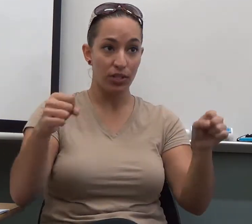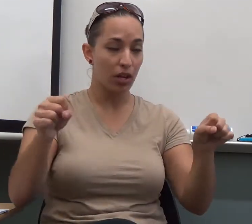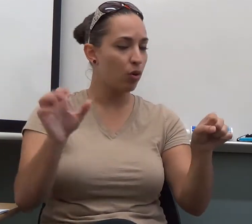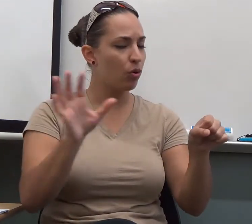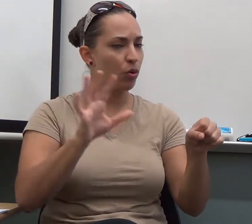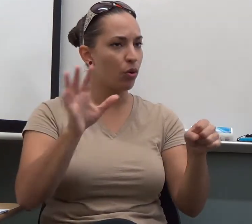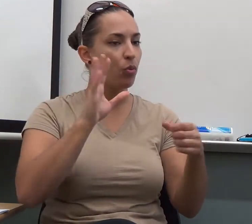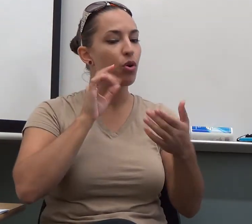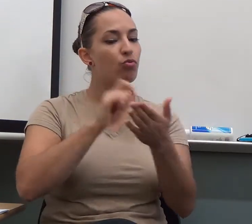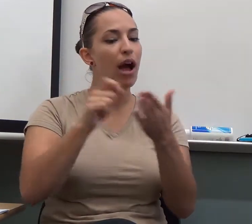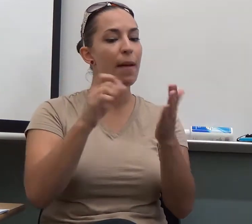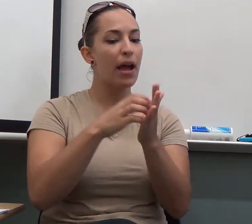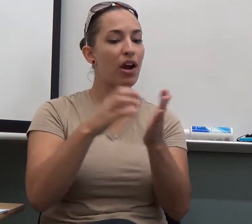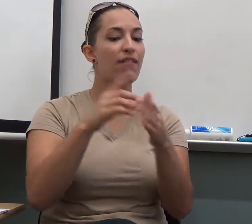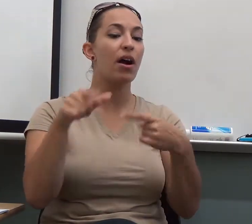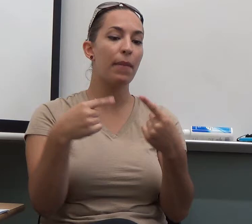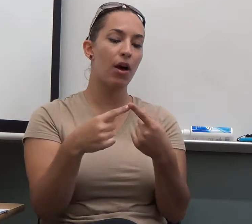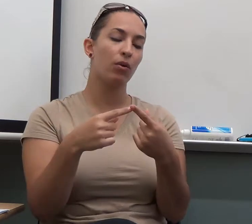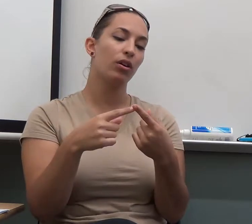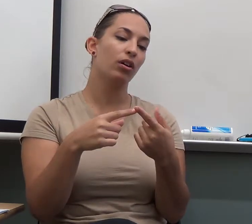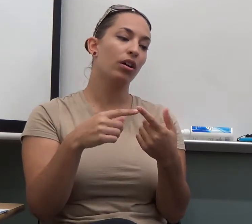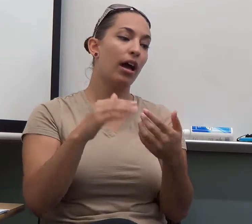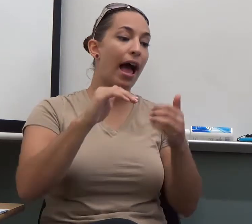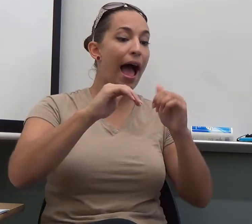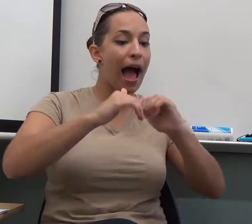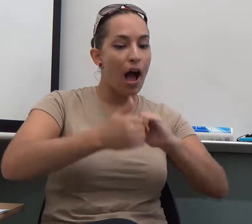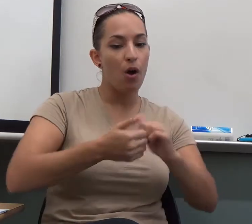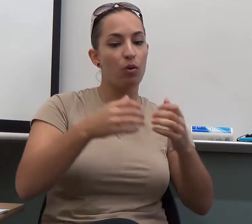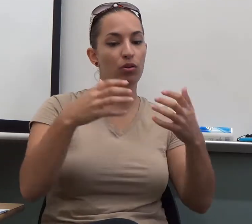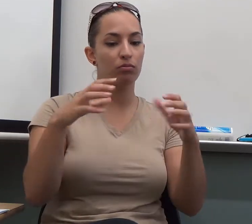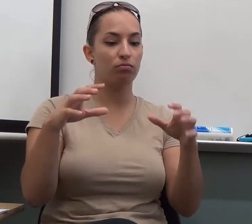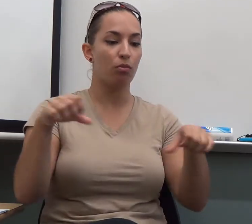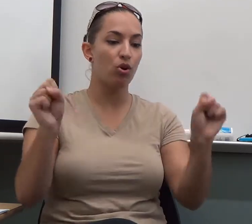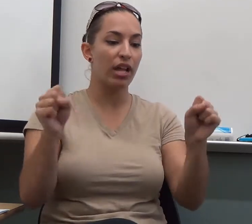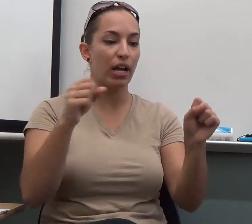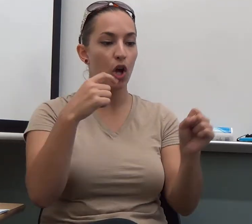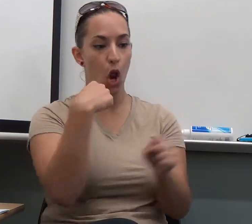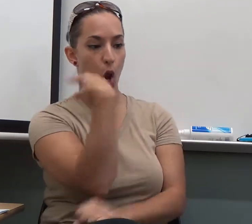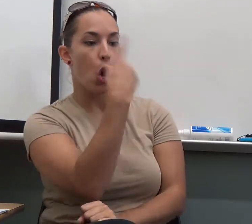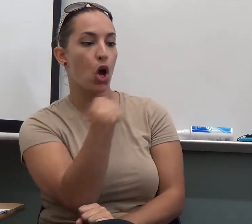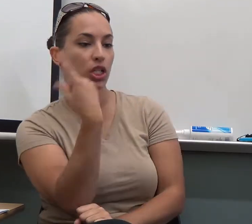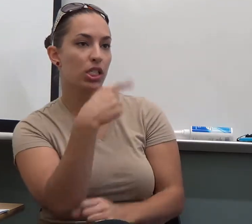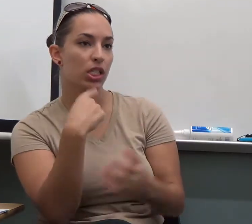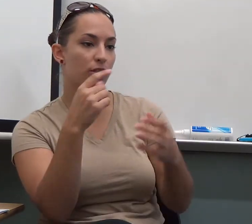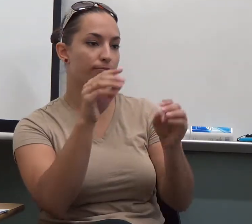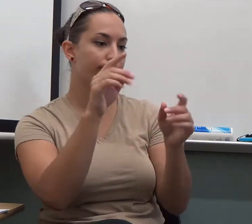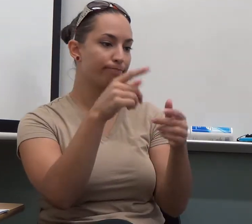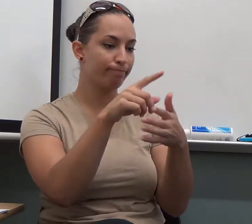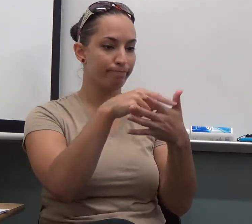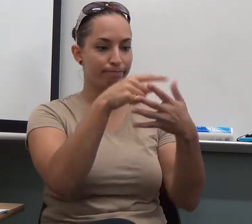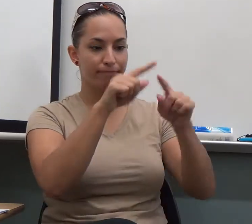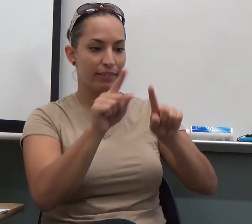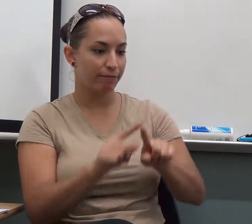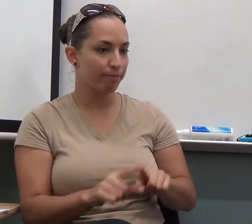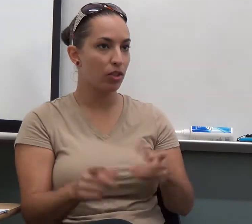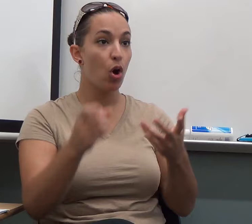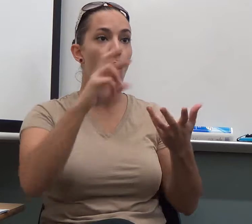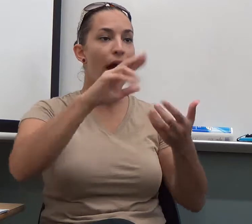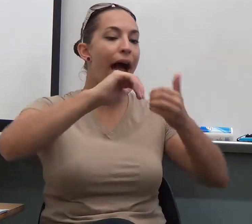about how the motorcycle runs, or how the motorcycle looks, or how the motorcycle tire gets put on, or